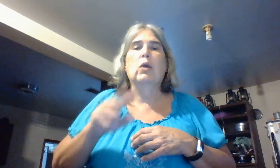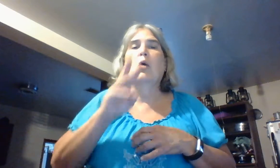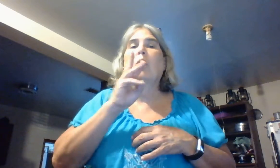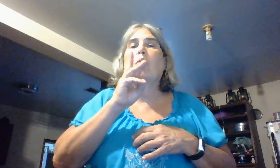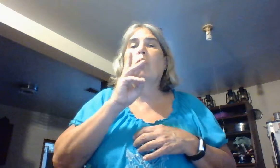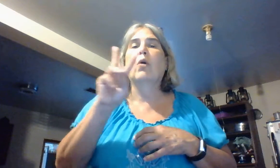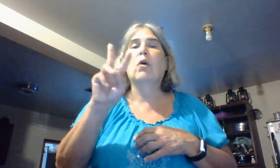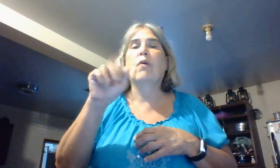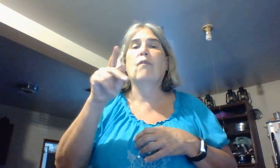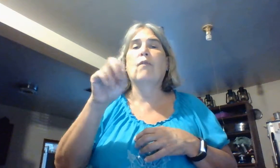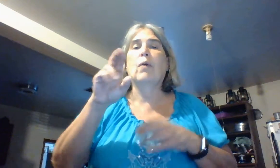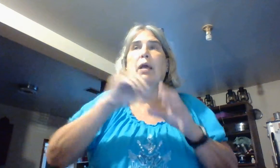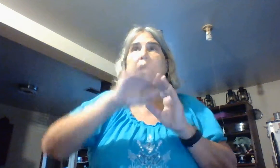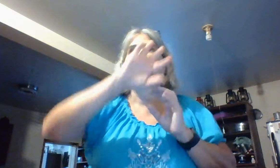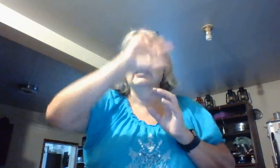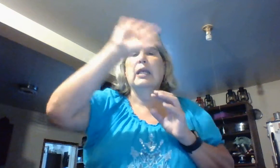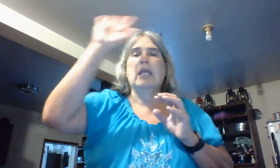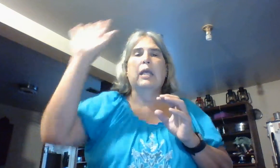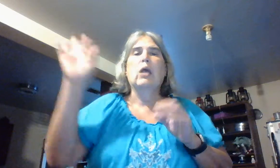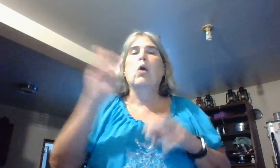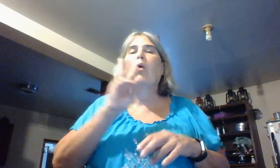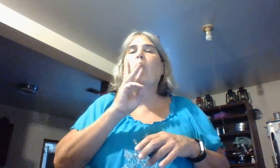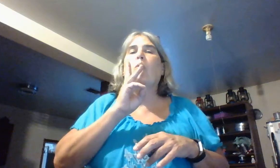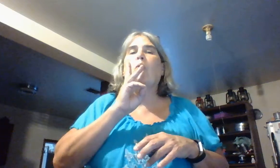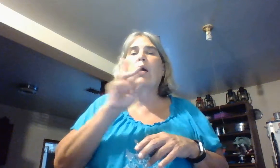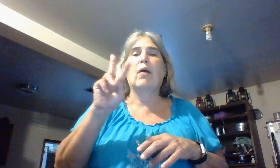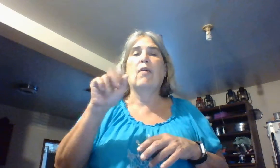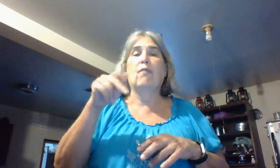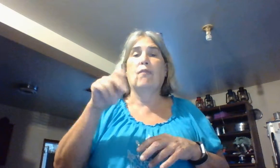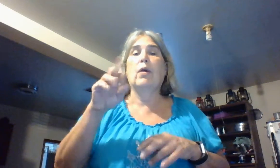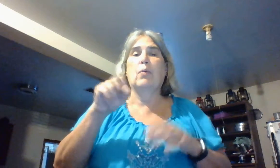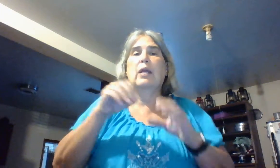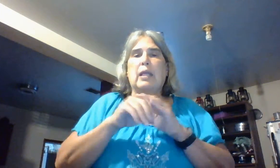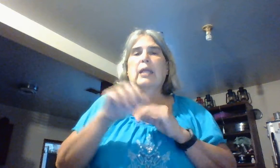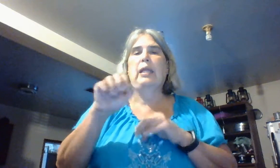in the atmosphere, or water vapor in the air. That's humidity.